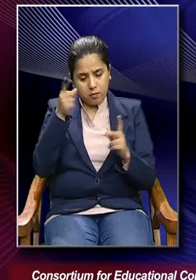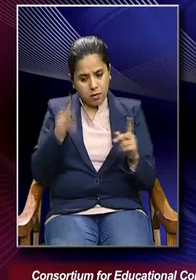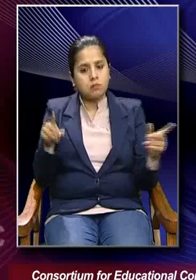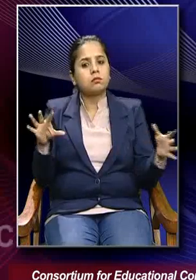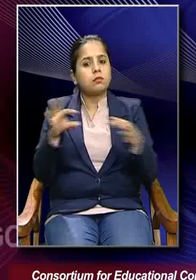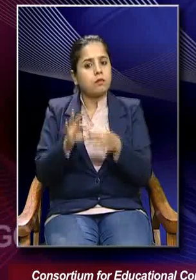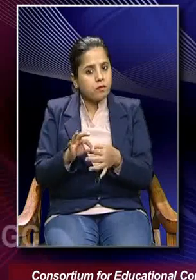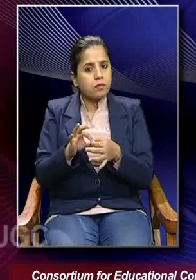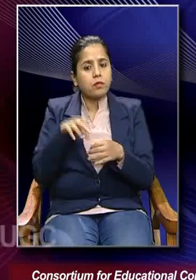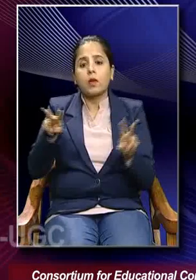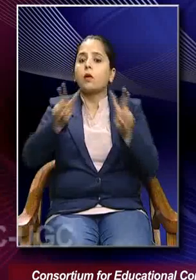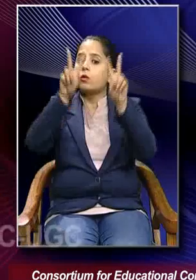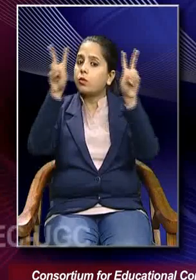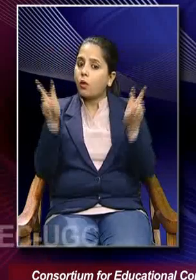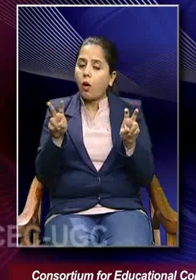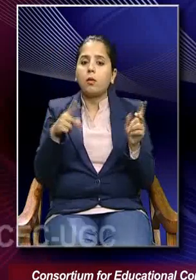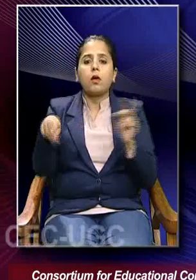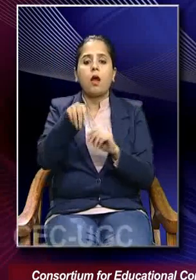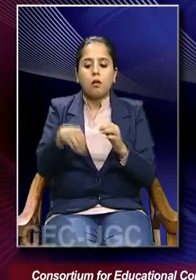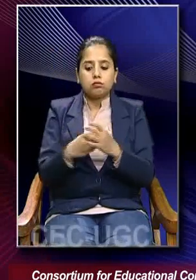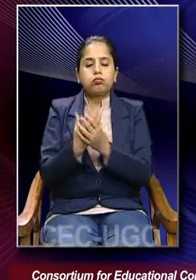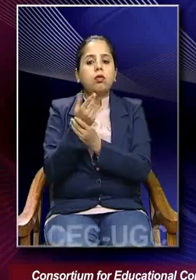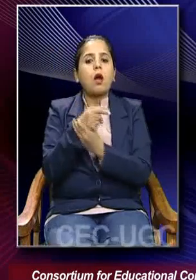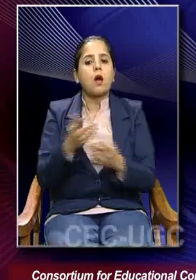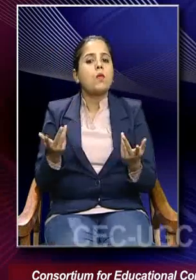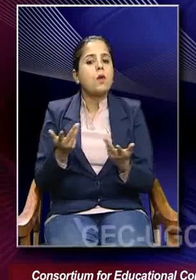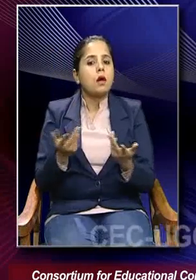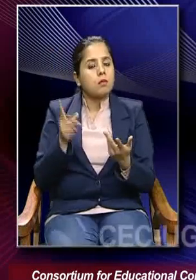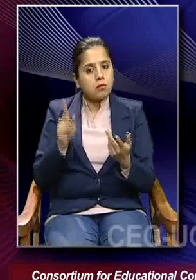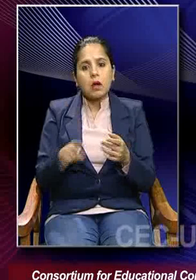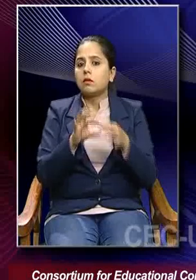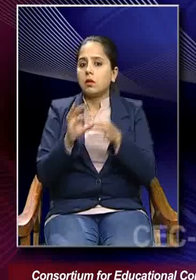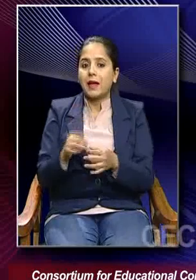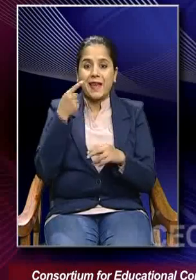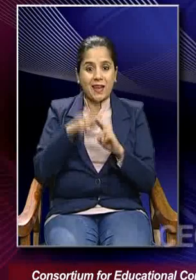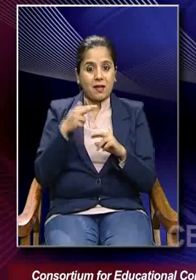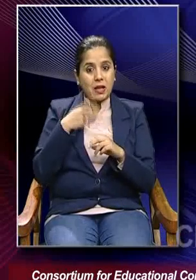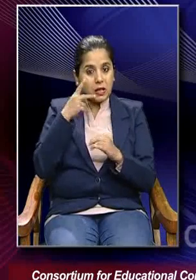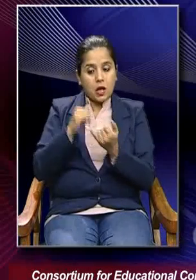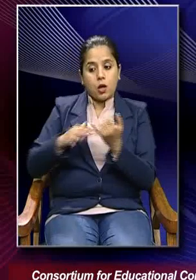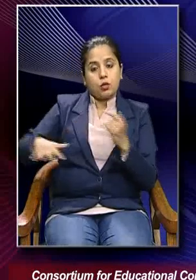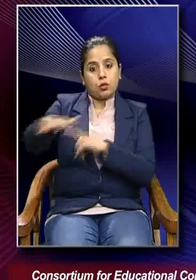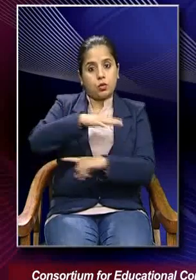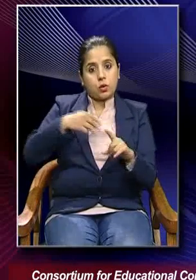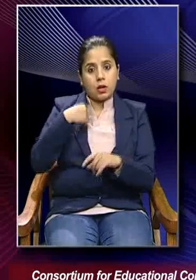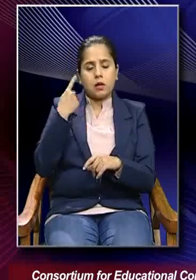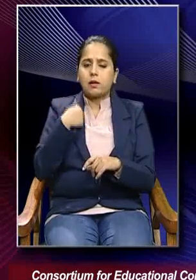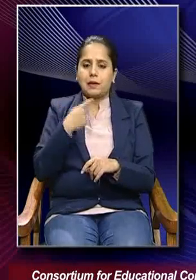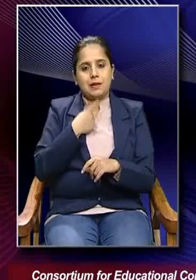to the context in which it is emerging. So if we look into the society and